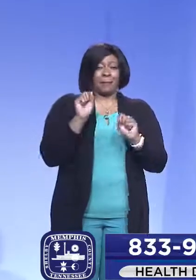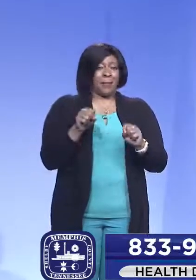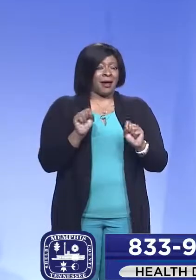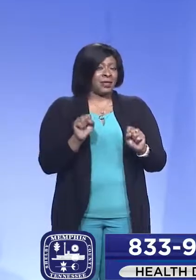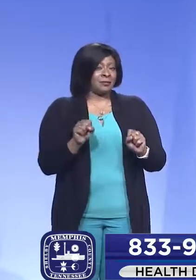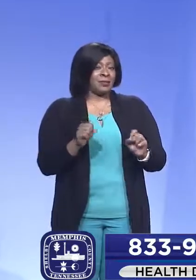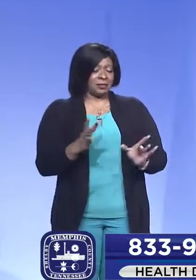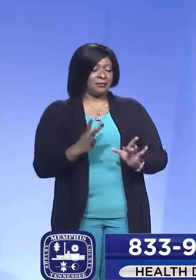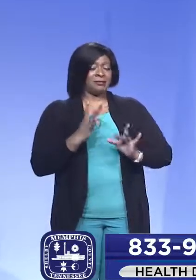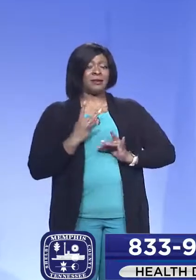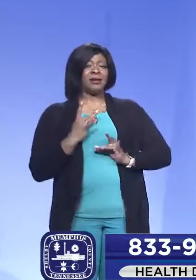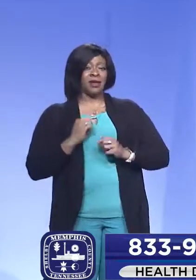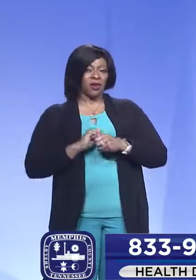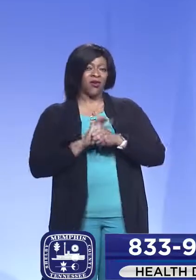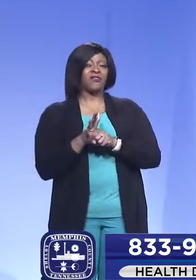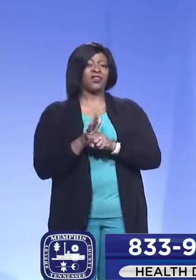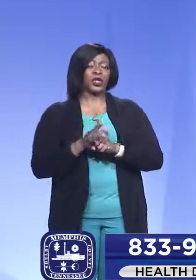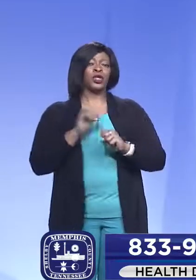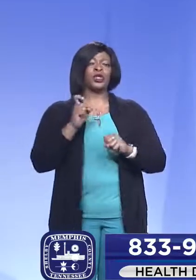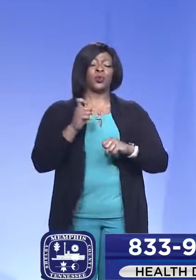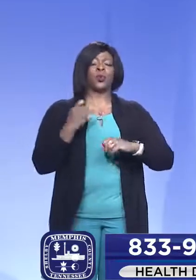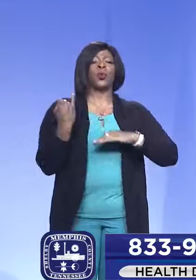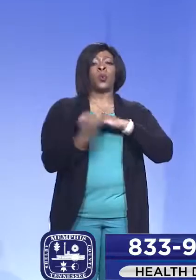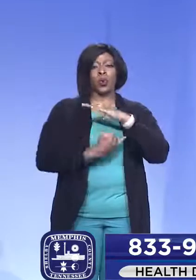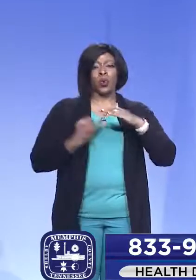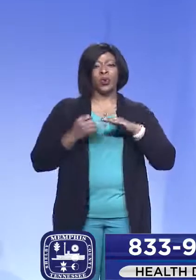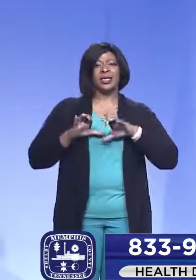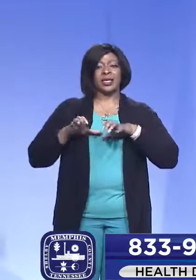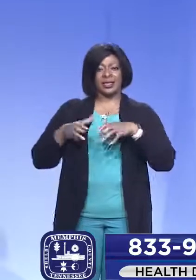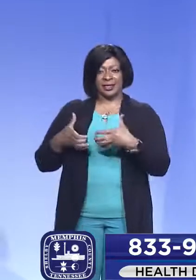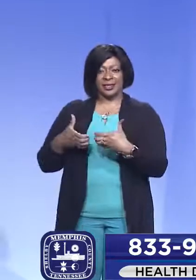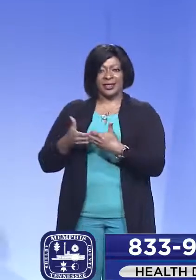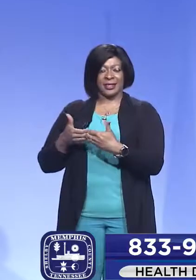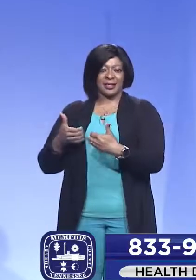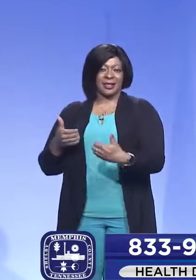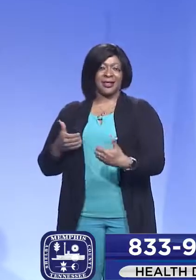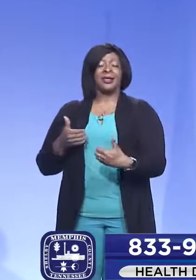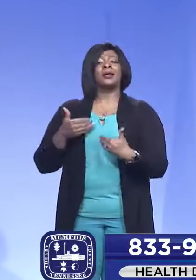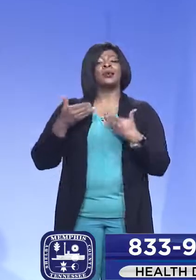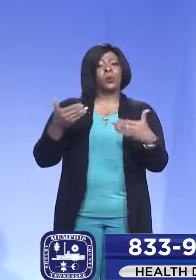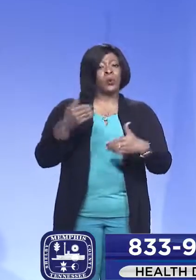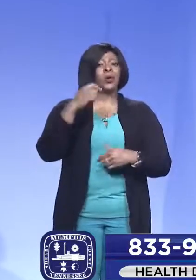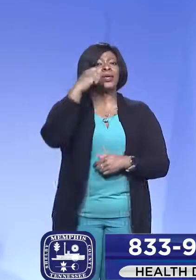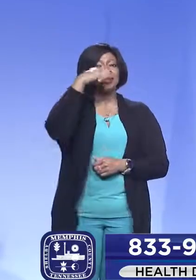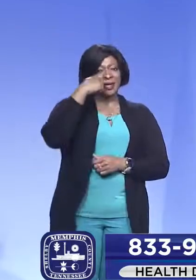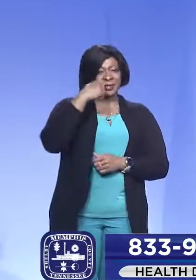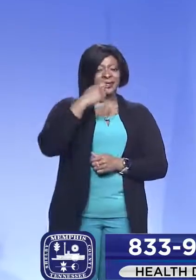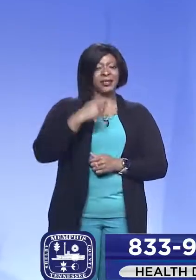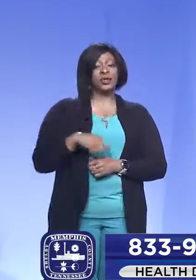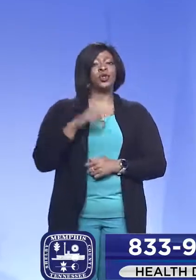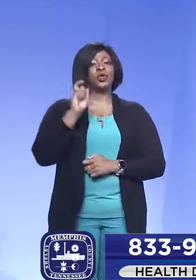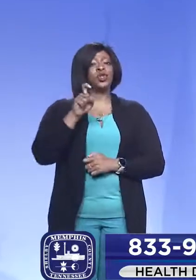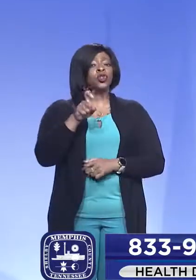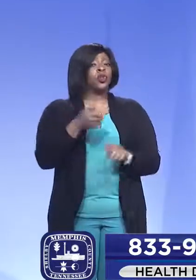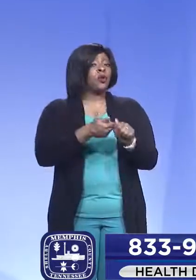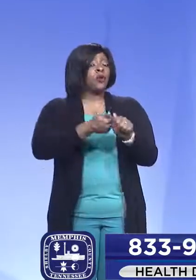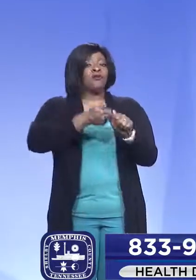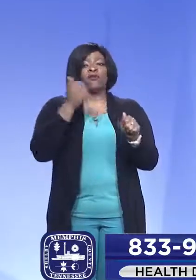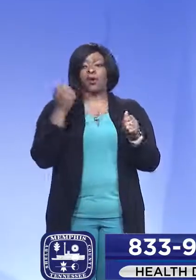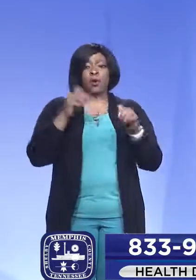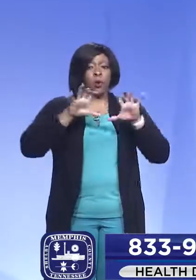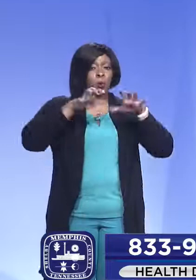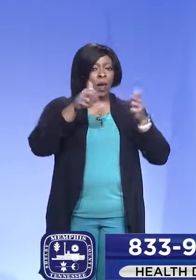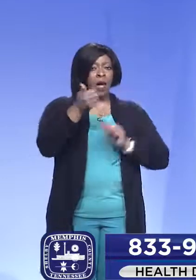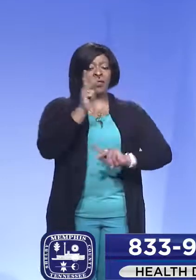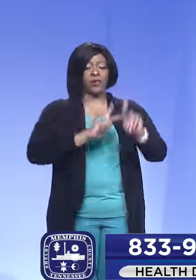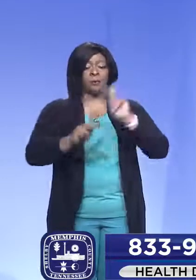be infected, and therefore you should quarantine and you should get tested and you should avoid being around